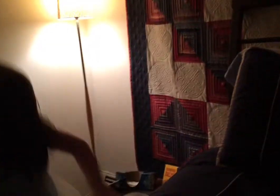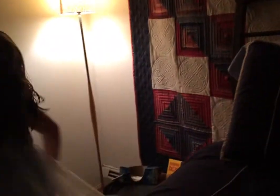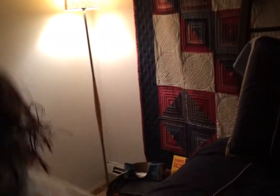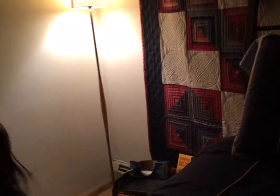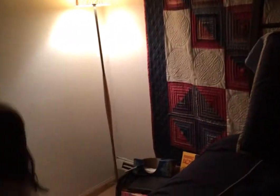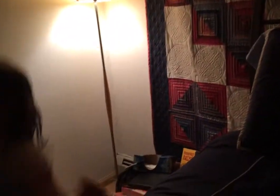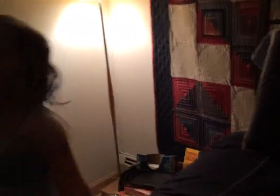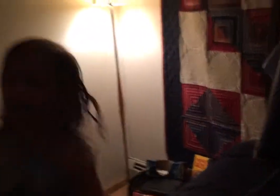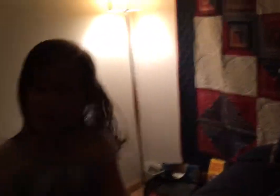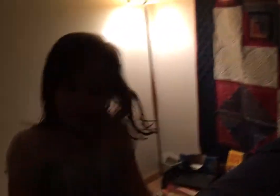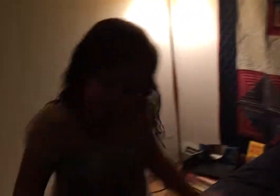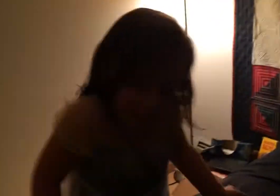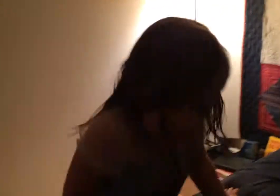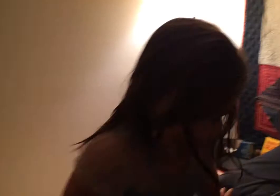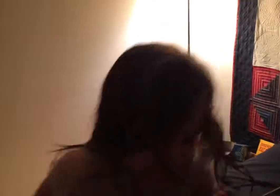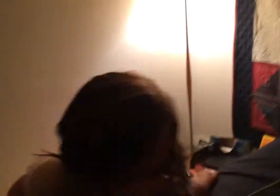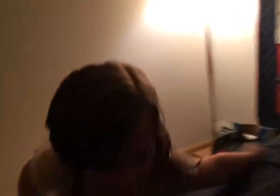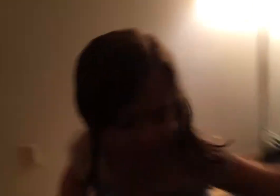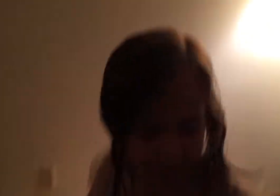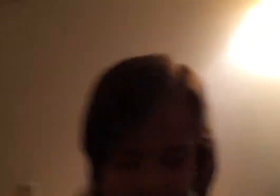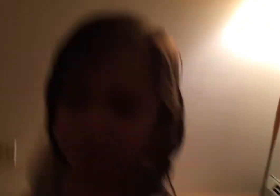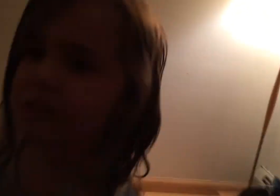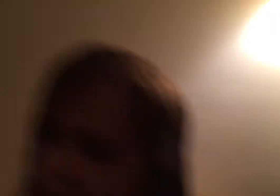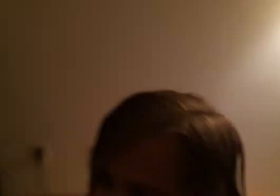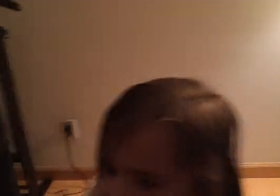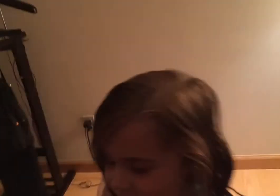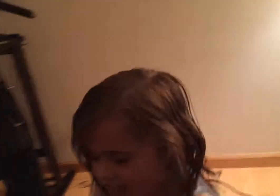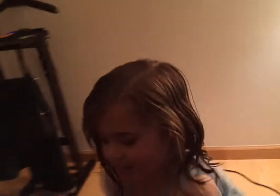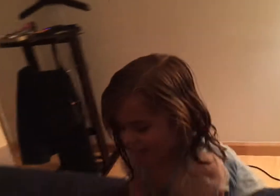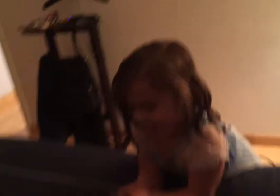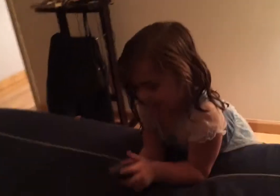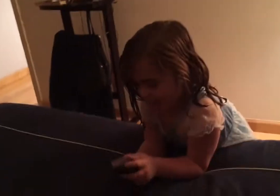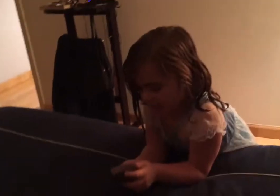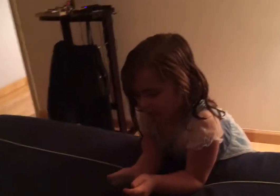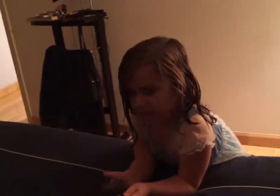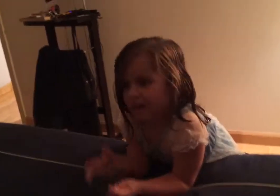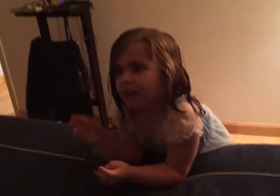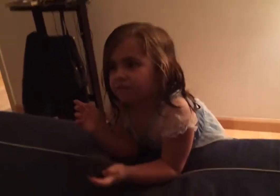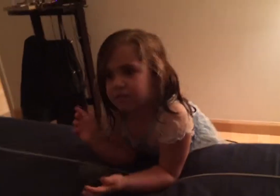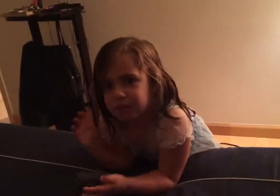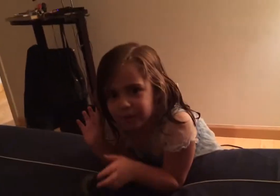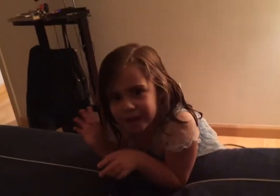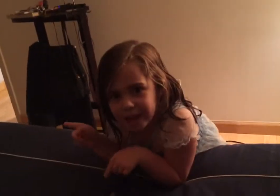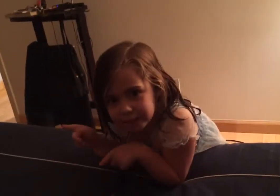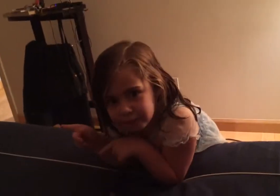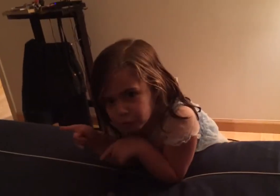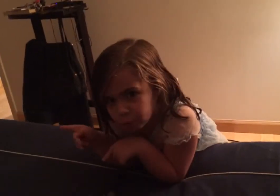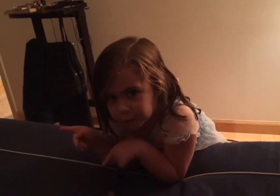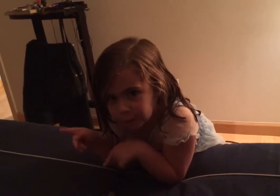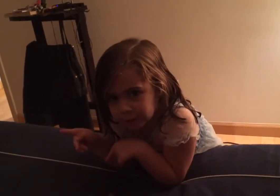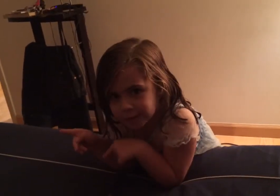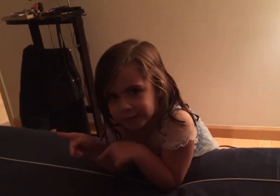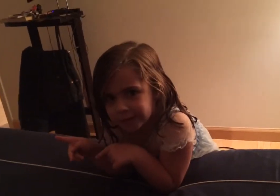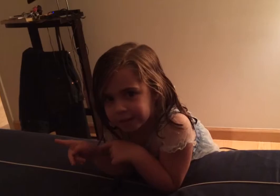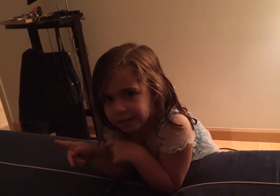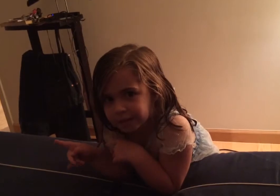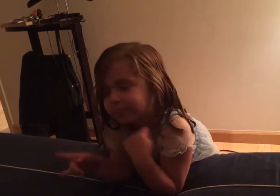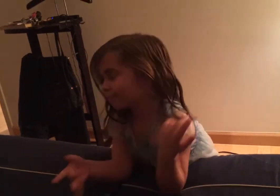just was going to sing a sign language song. What's that? I have to do it on the floor. Oh, okay.